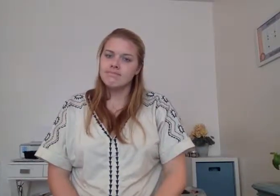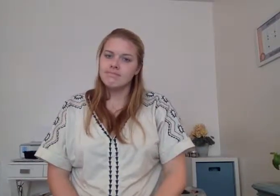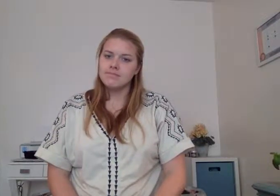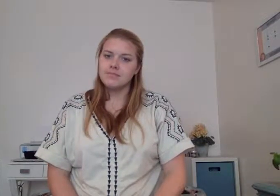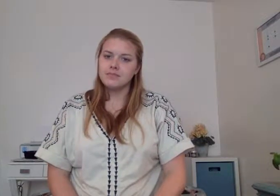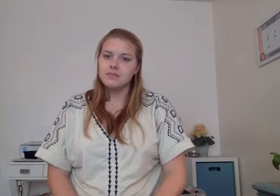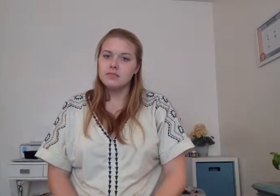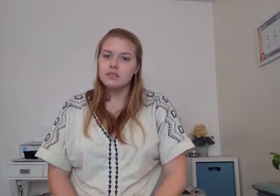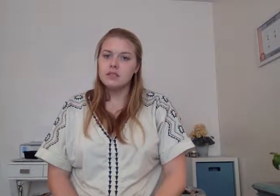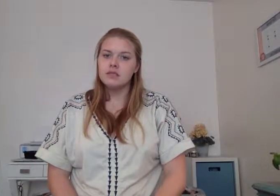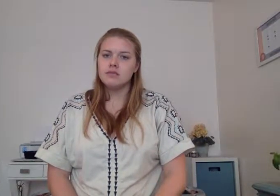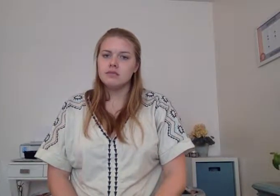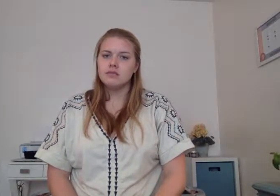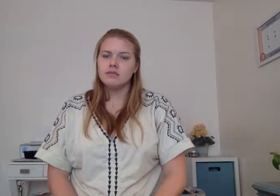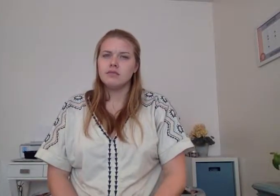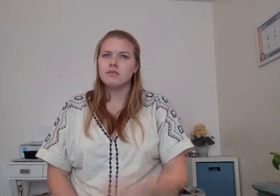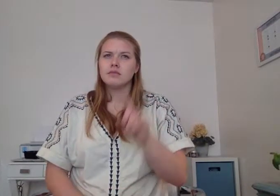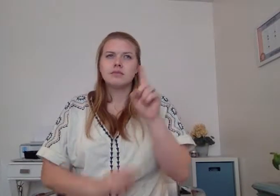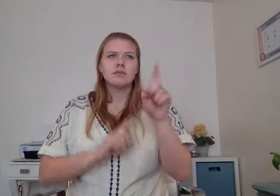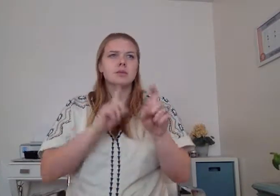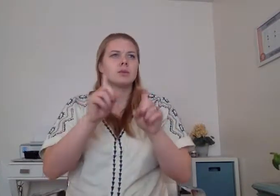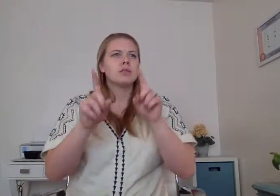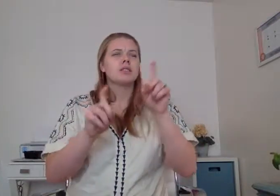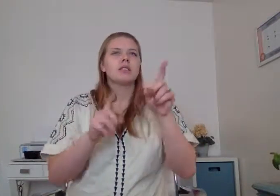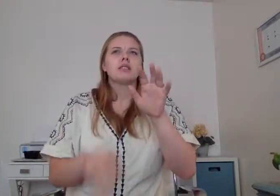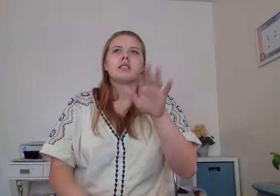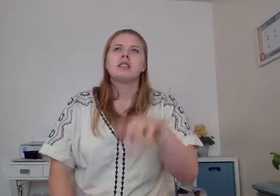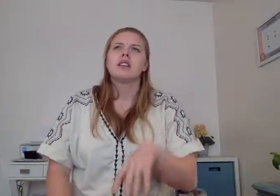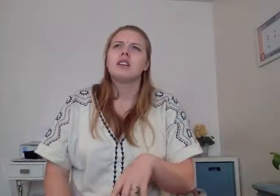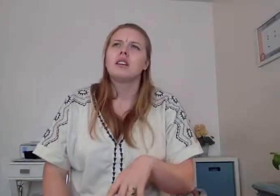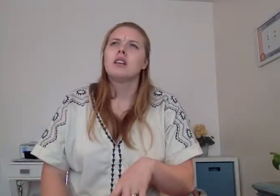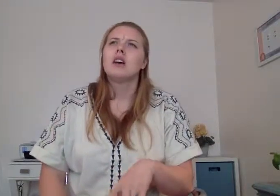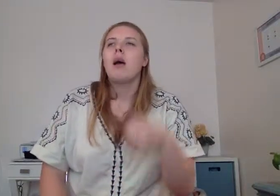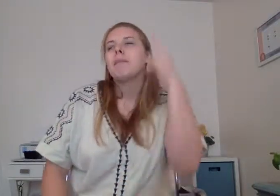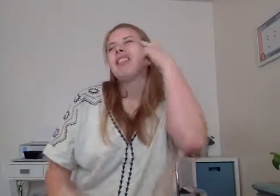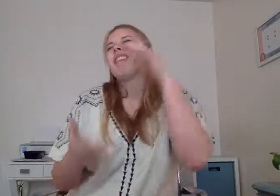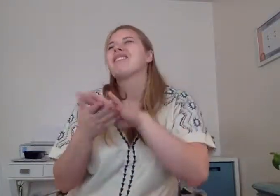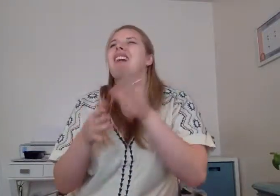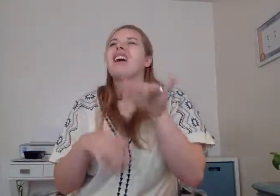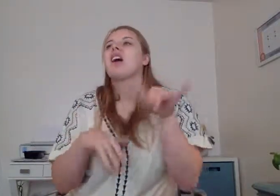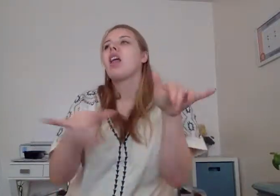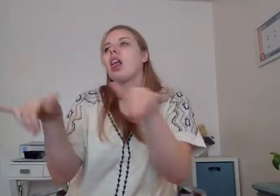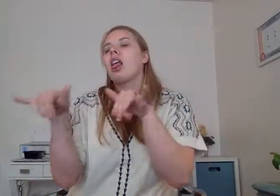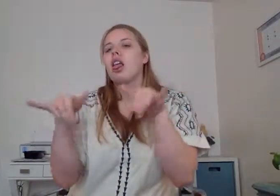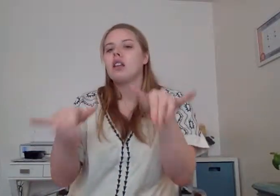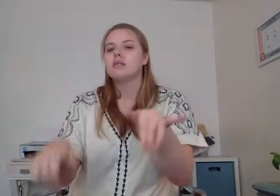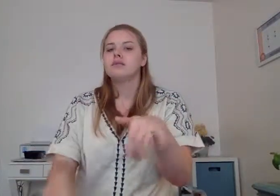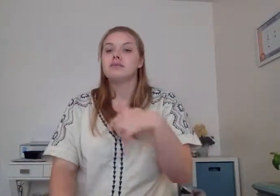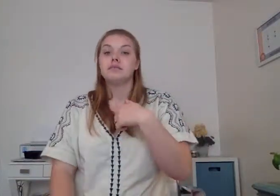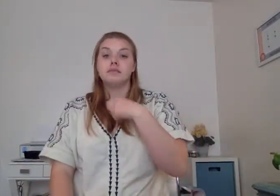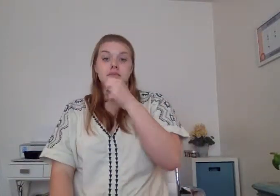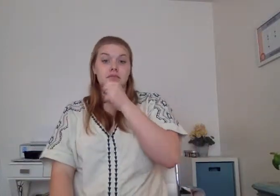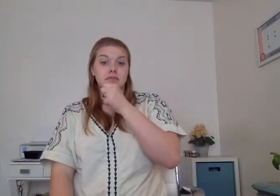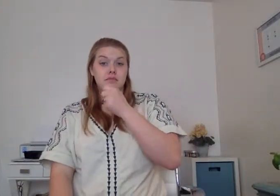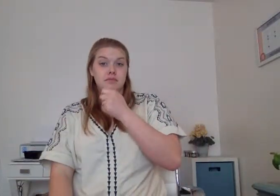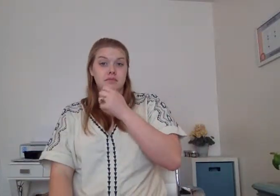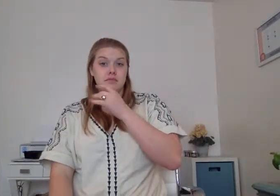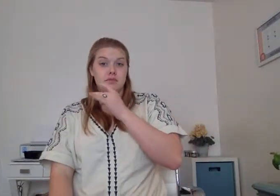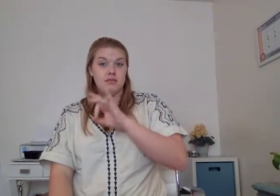I started questioning gender-based assumptions a long time ago. When I was 8, I was confused being